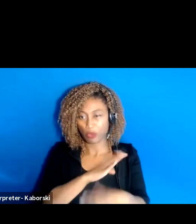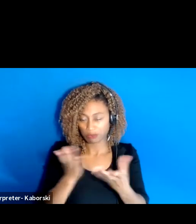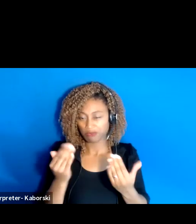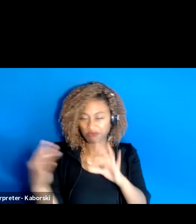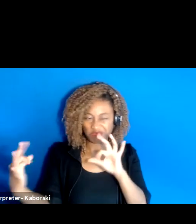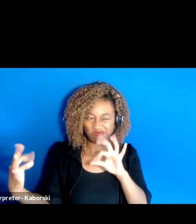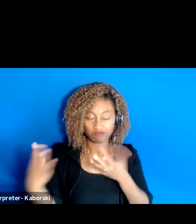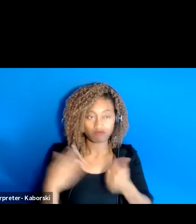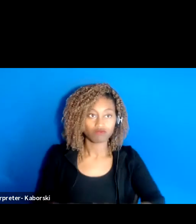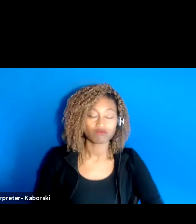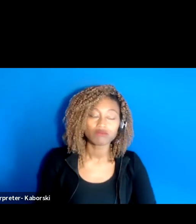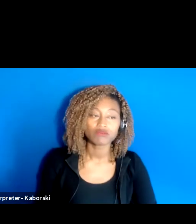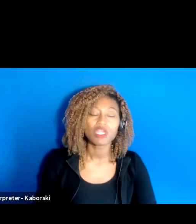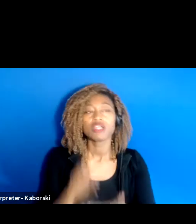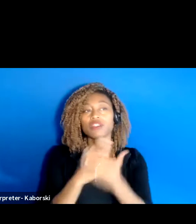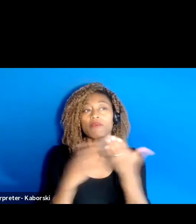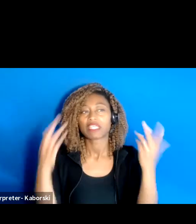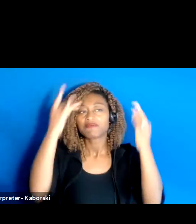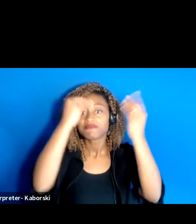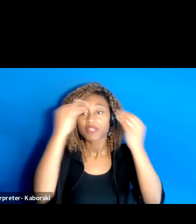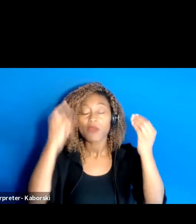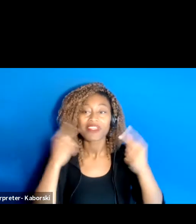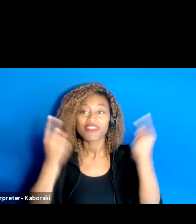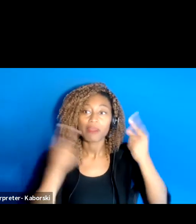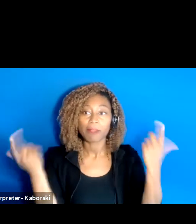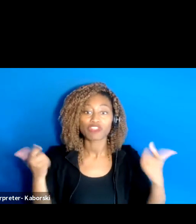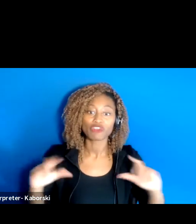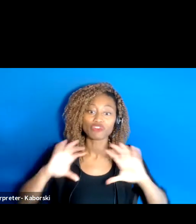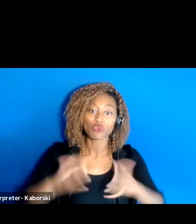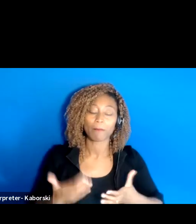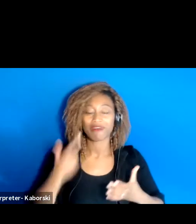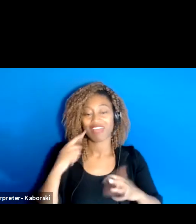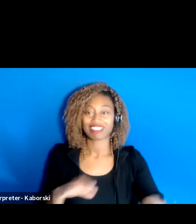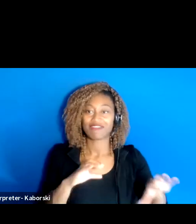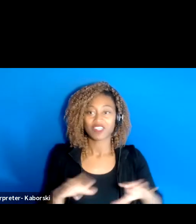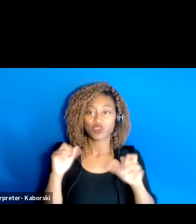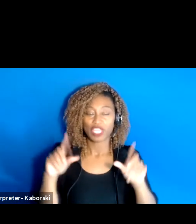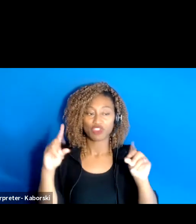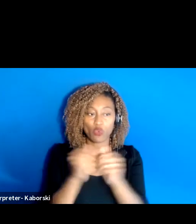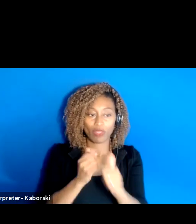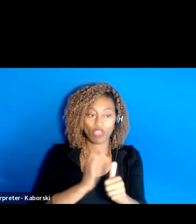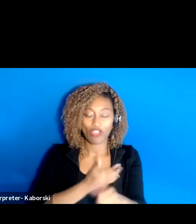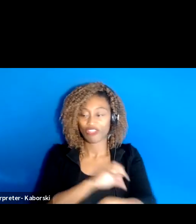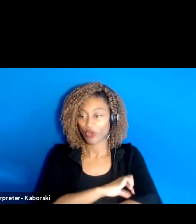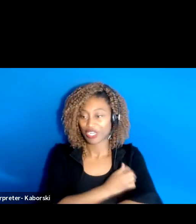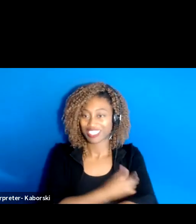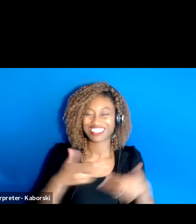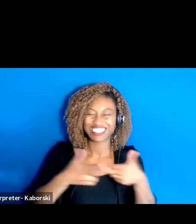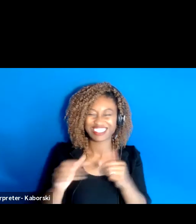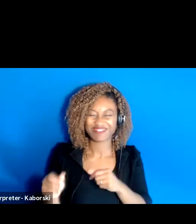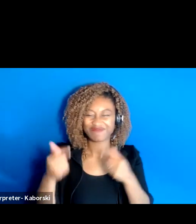looking at the large group of activities that we can be talking about with our authorities. Next slide,